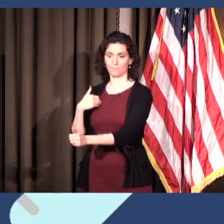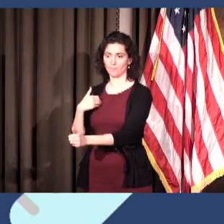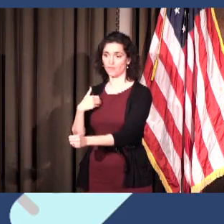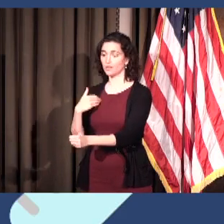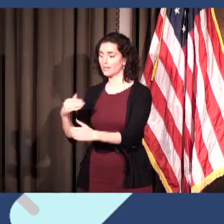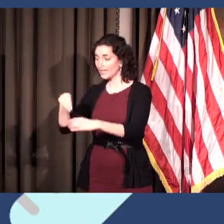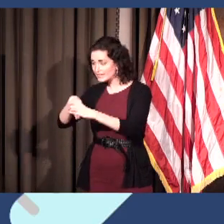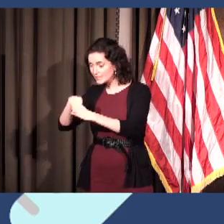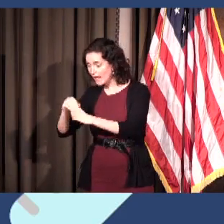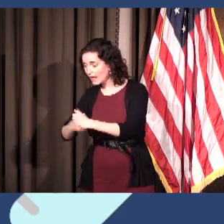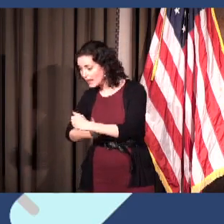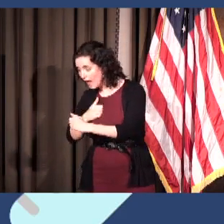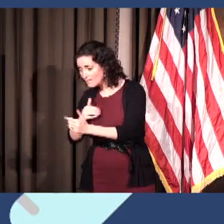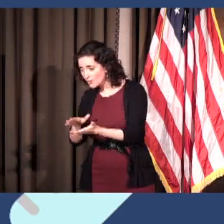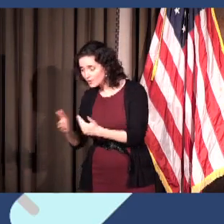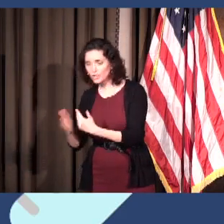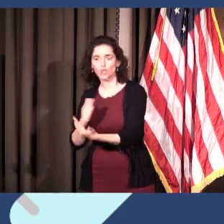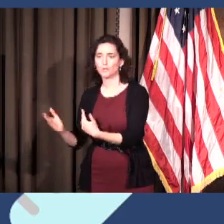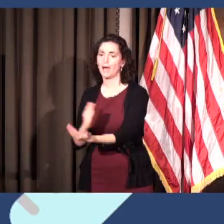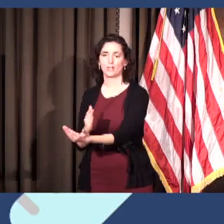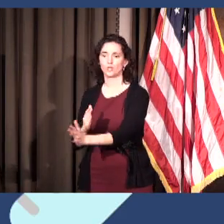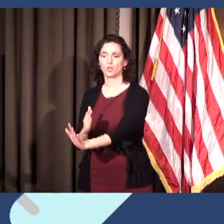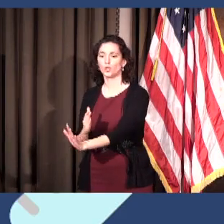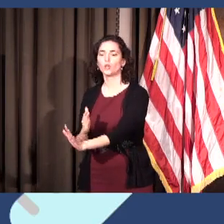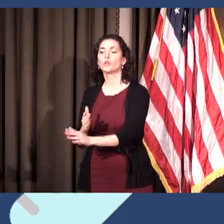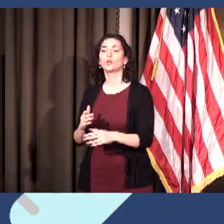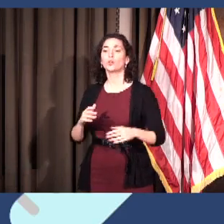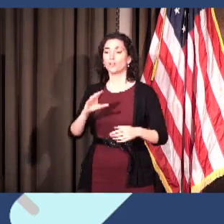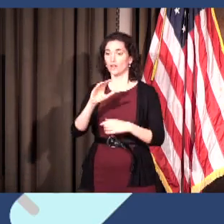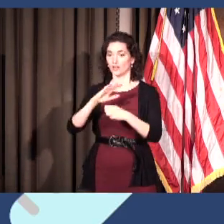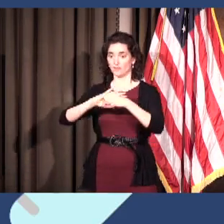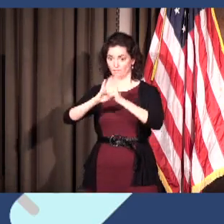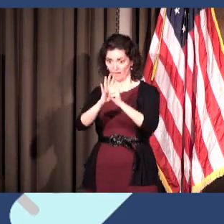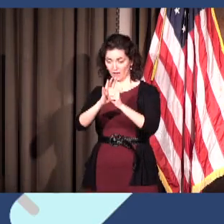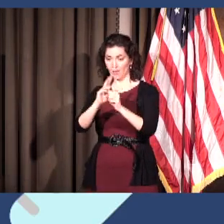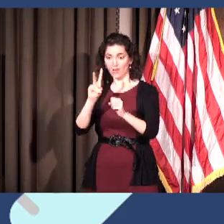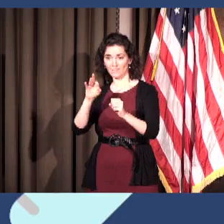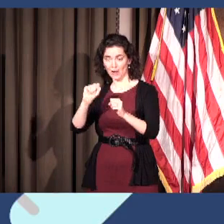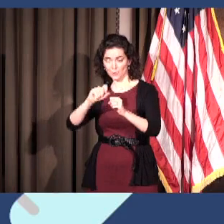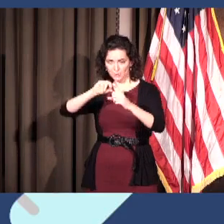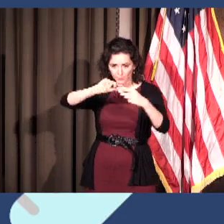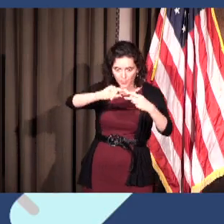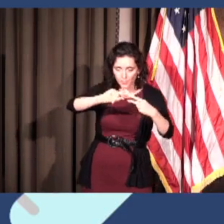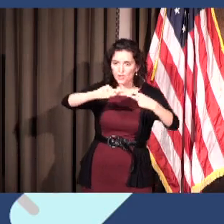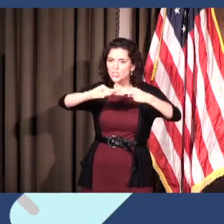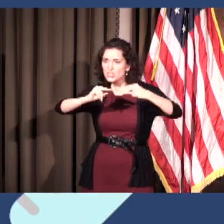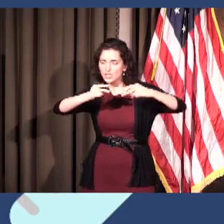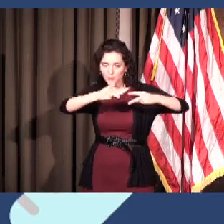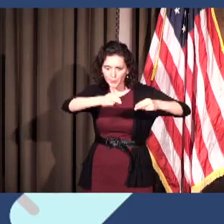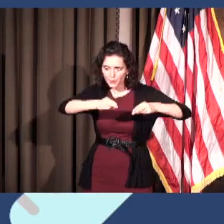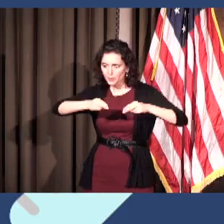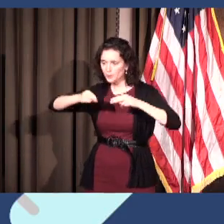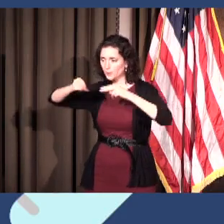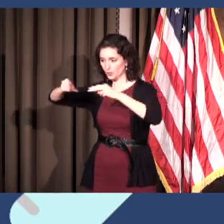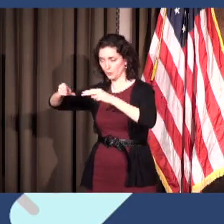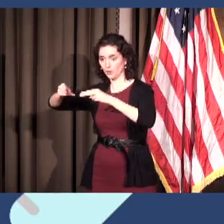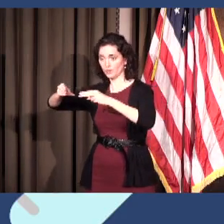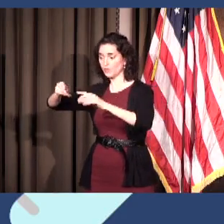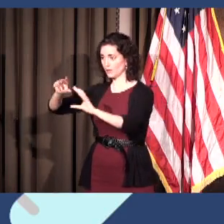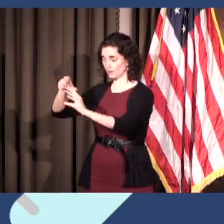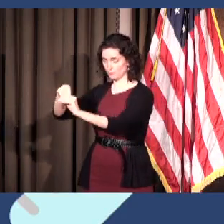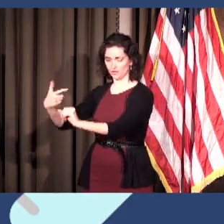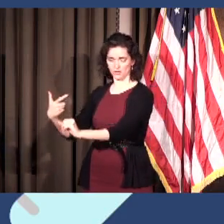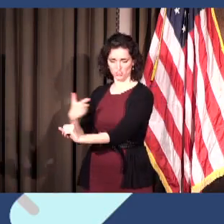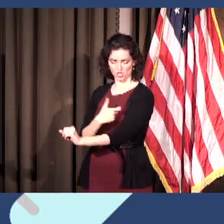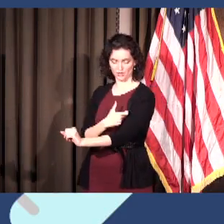dead virus. It's just a little bit of genetic material that happens to degrade in your body very quickly after it goes in. So it